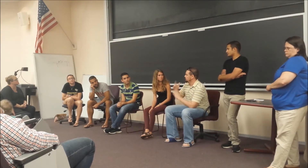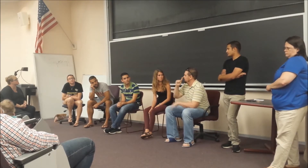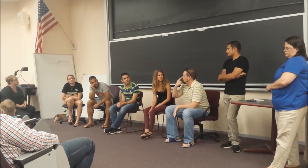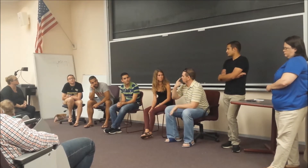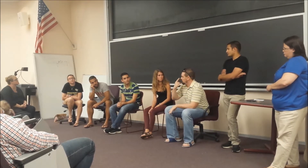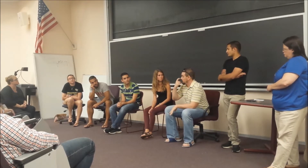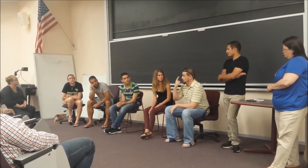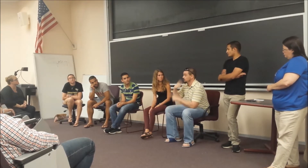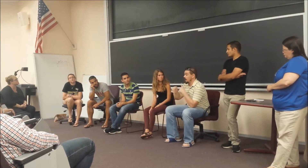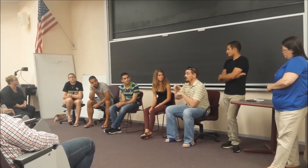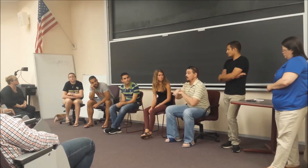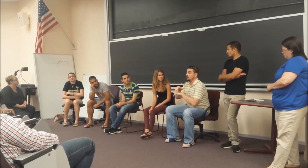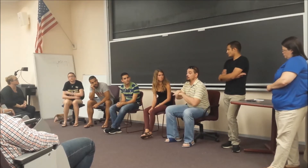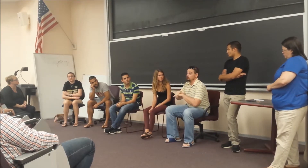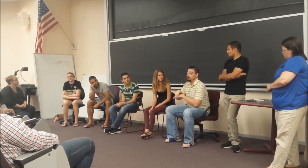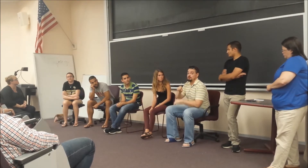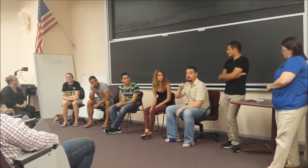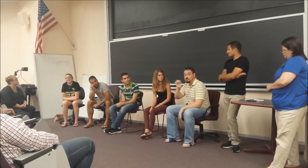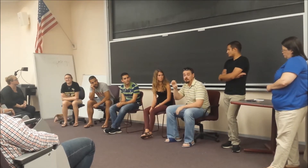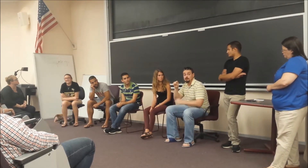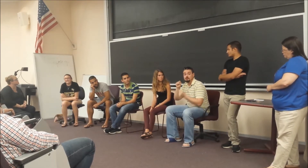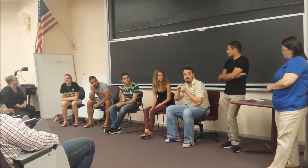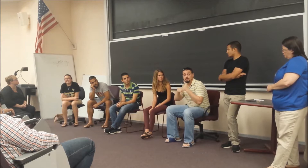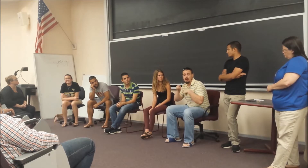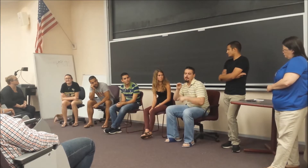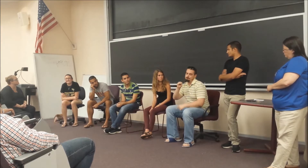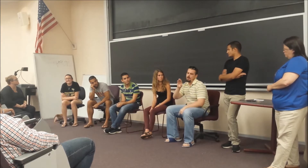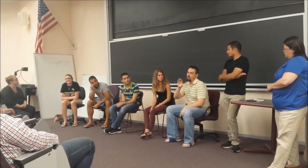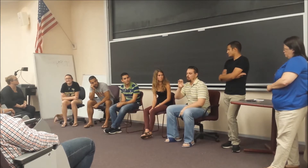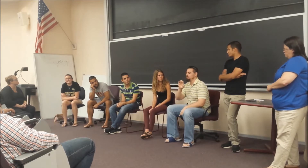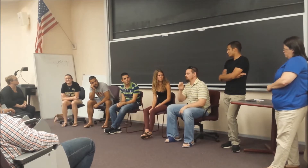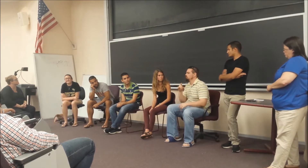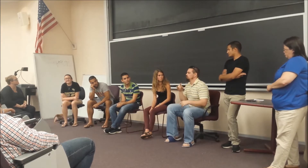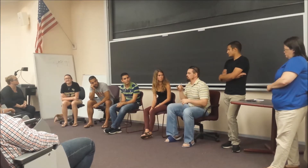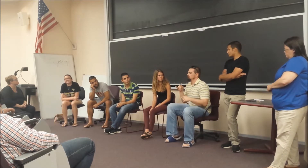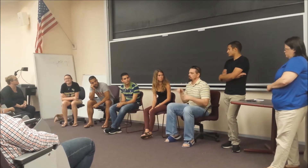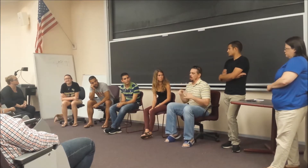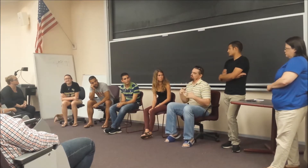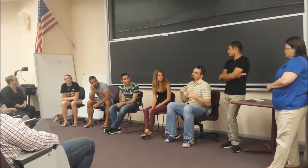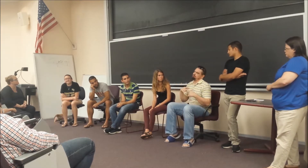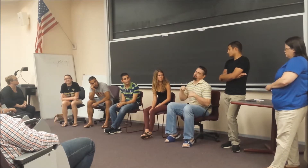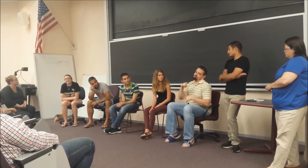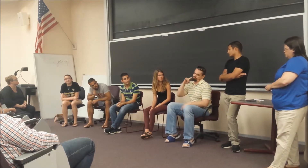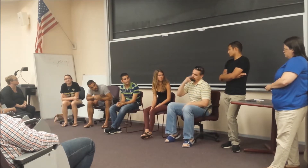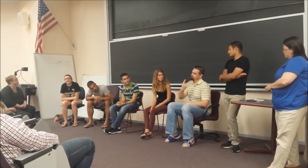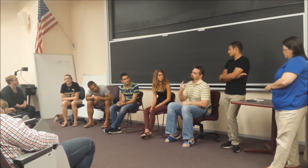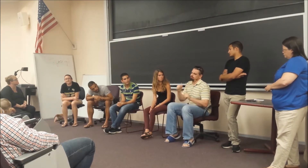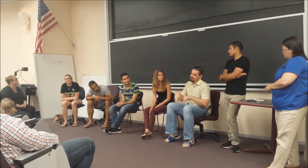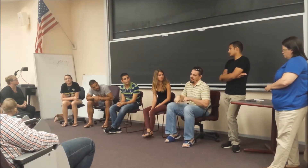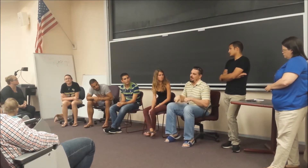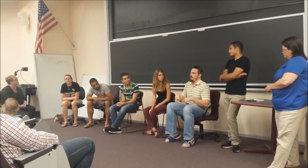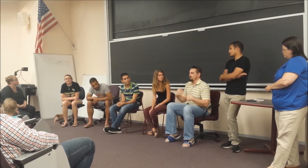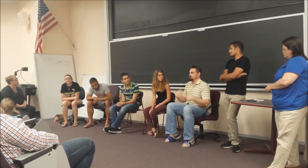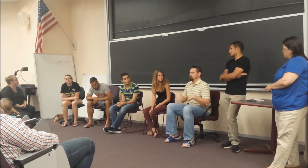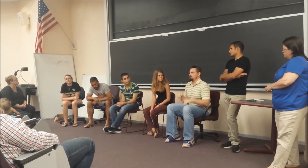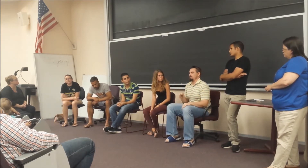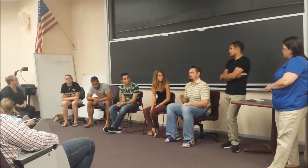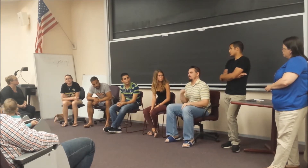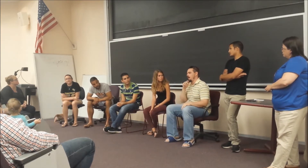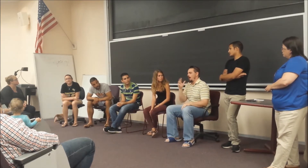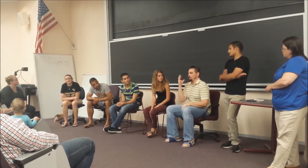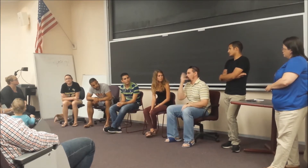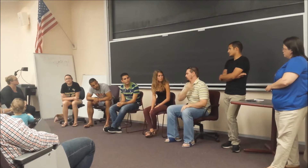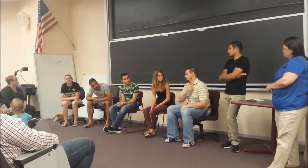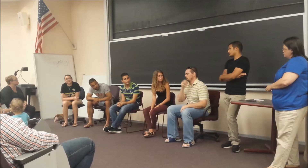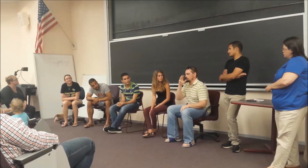or I get confused easily, or I become bored with conversation because English and C and variations of sign language can